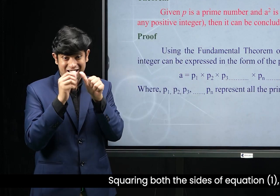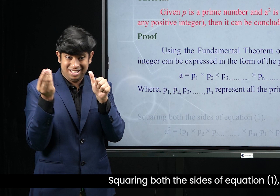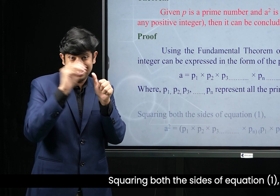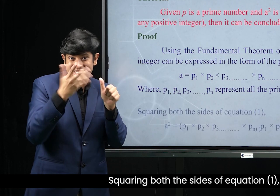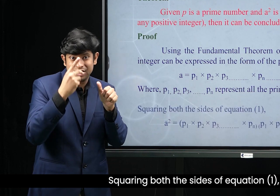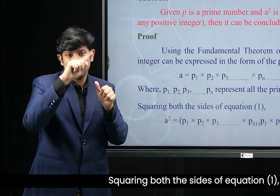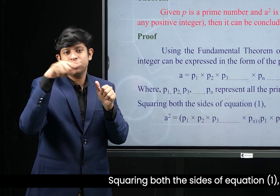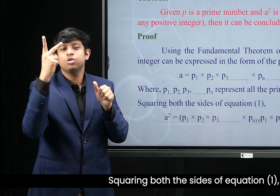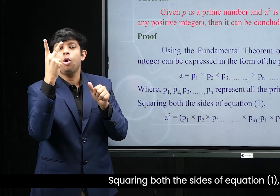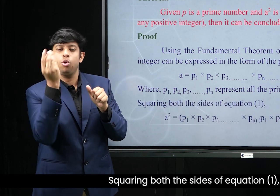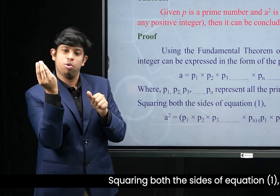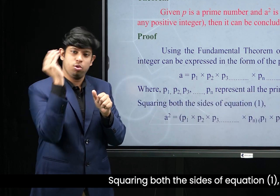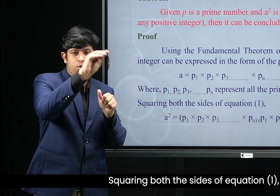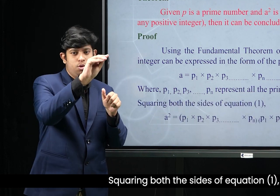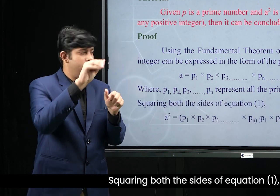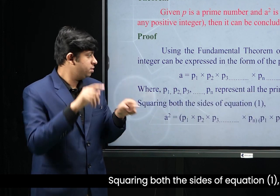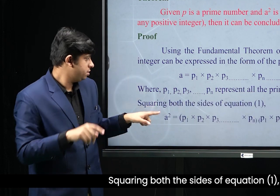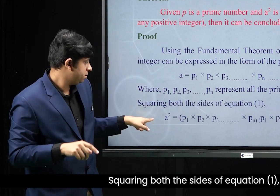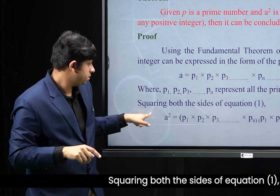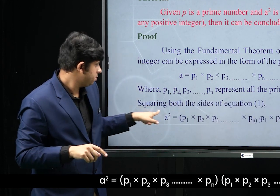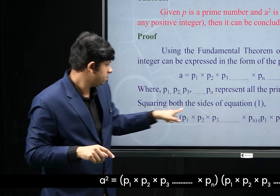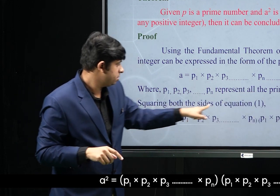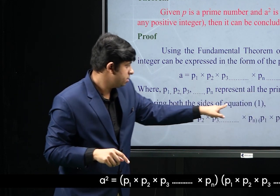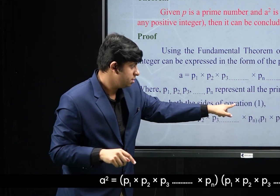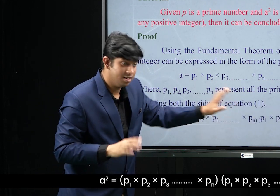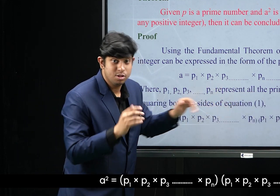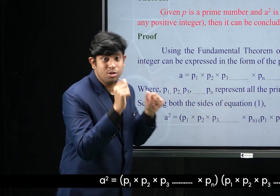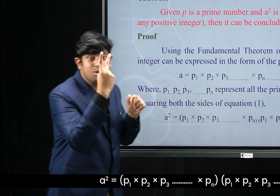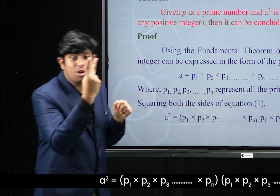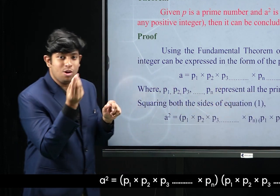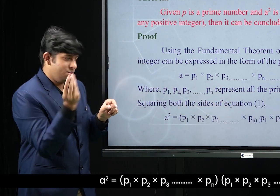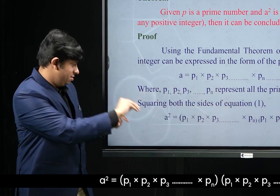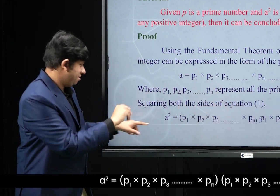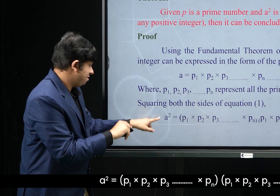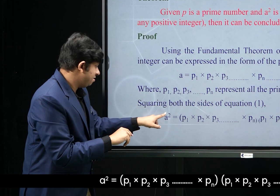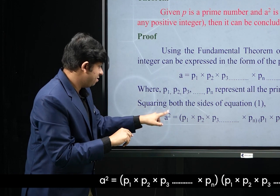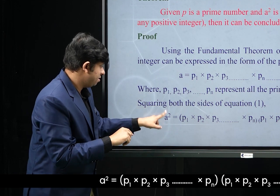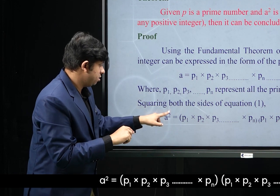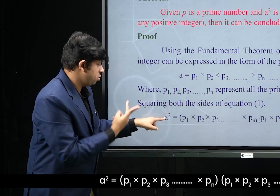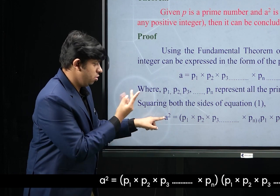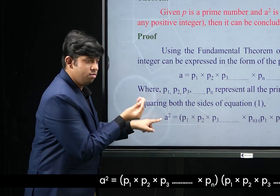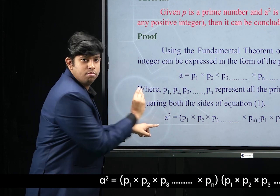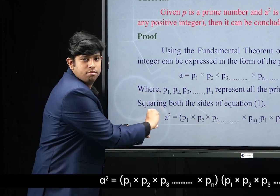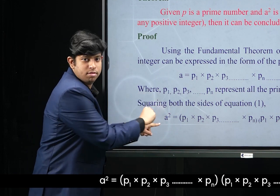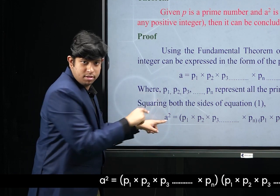Squaring both sides of equation 1, we get a square is equal to p1, p2, p3 into so